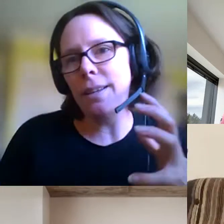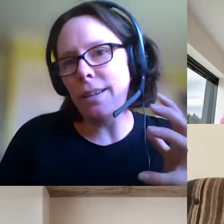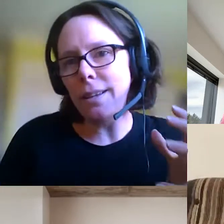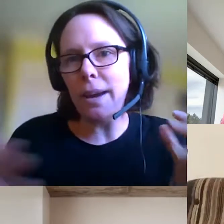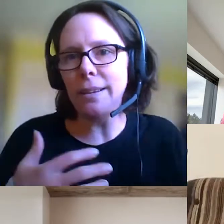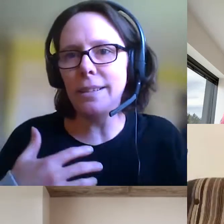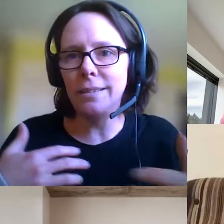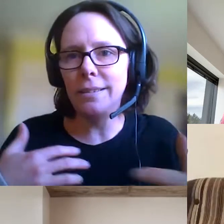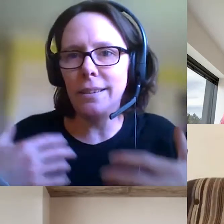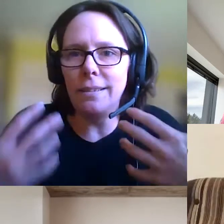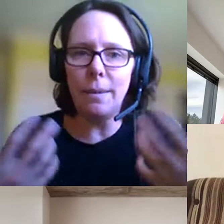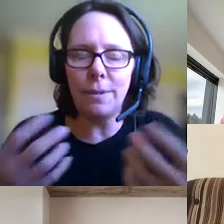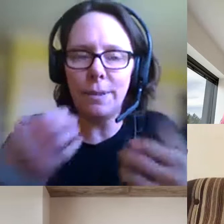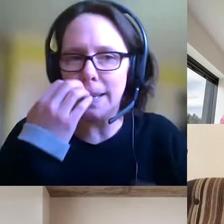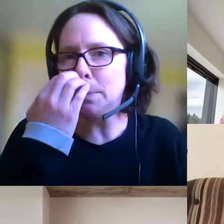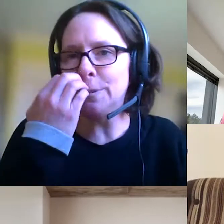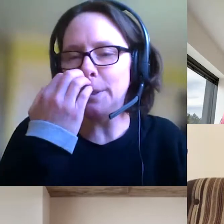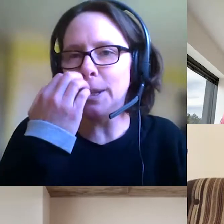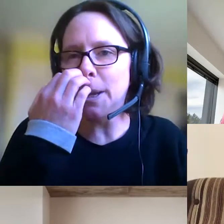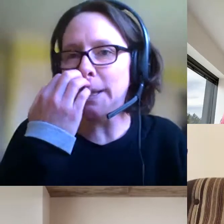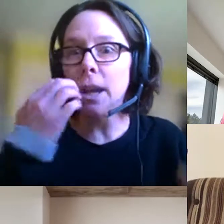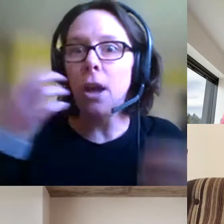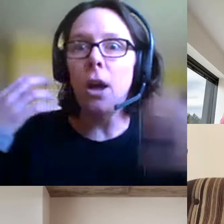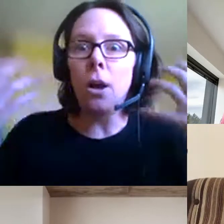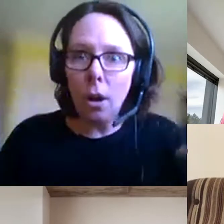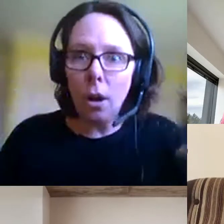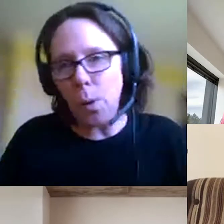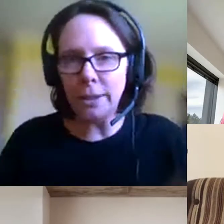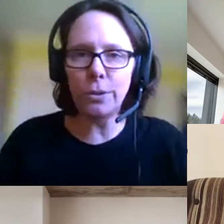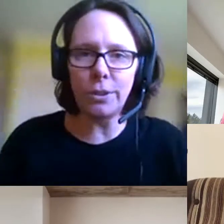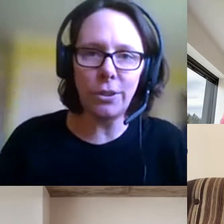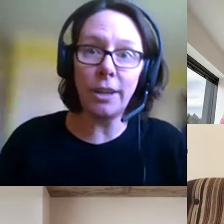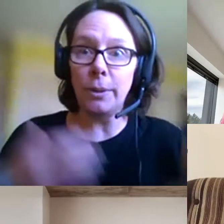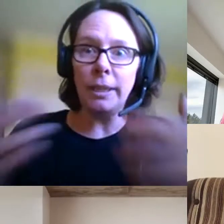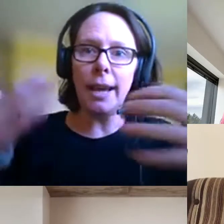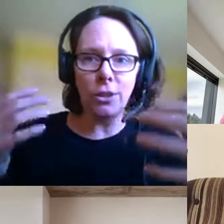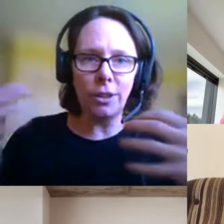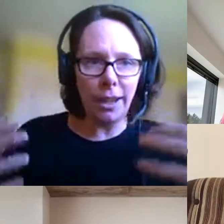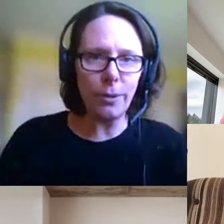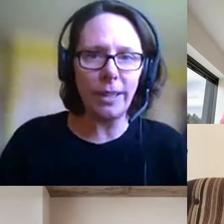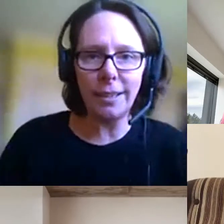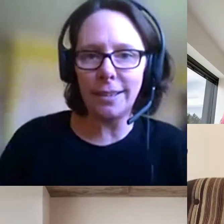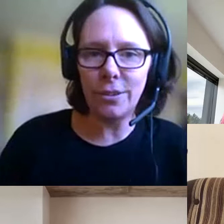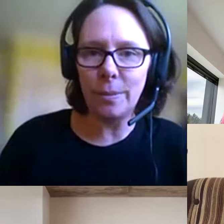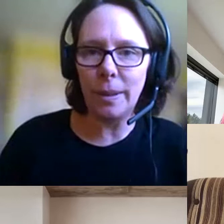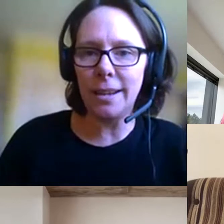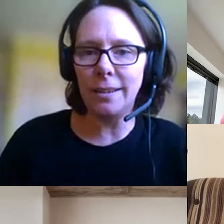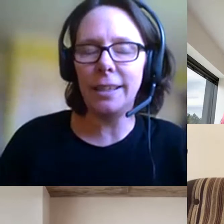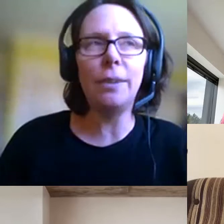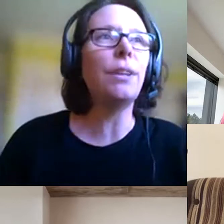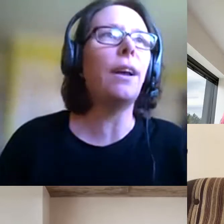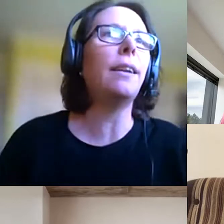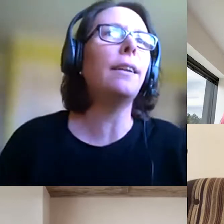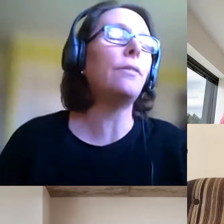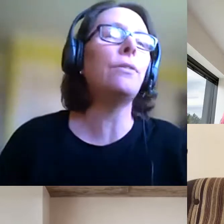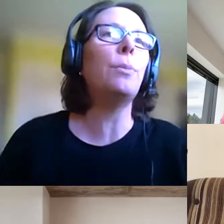home and thinking about emphasizing and modifying your signs while you're also trying to engage and connect with kids through play and